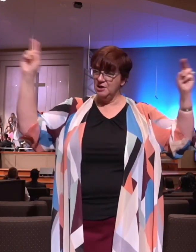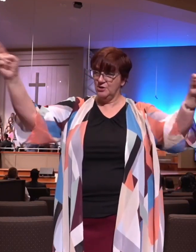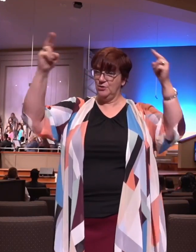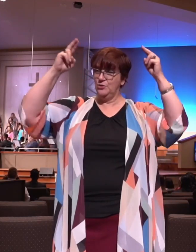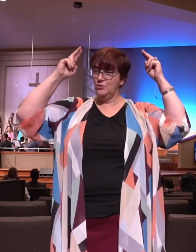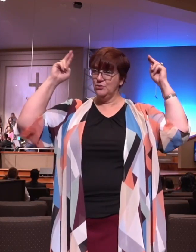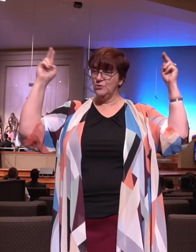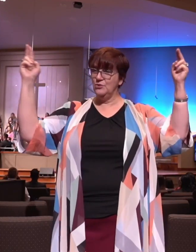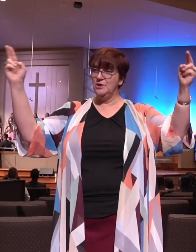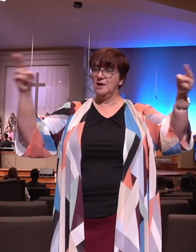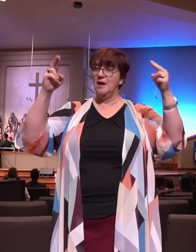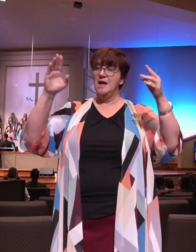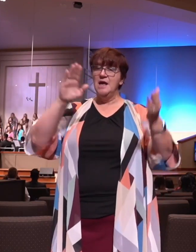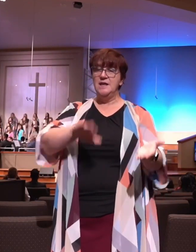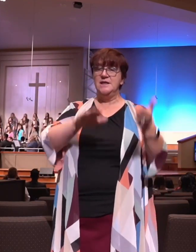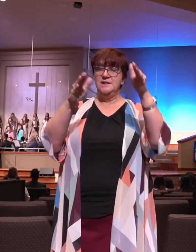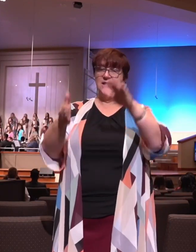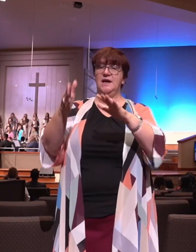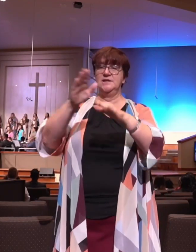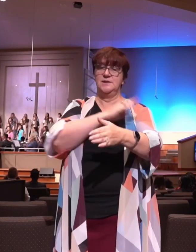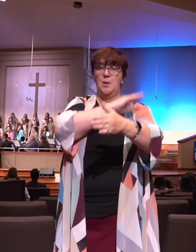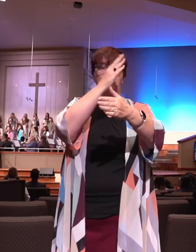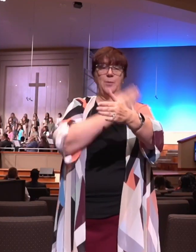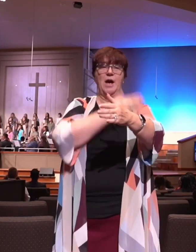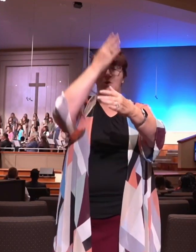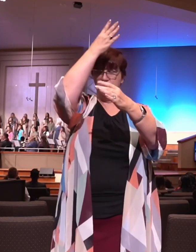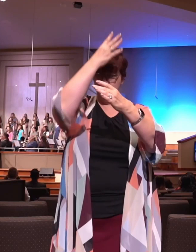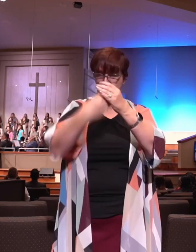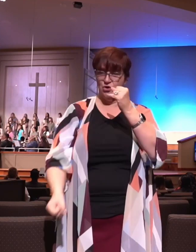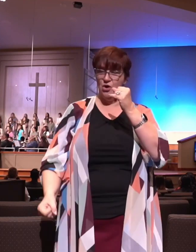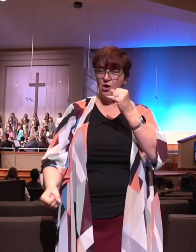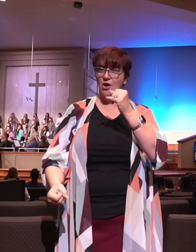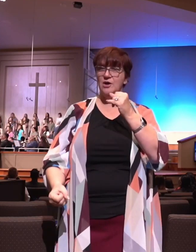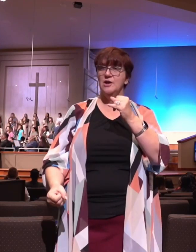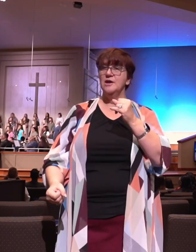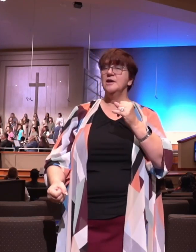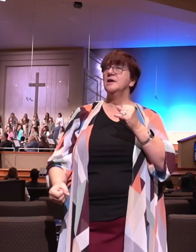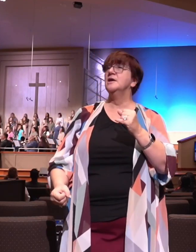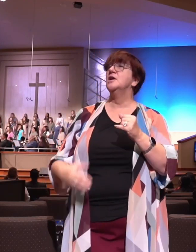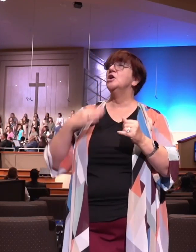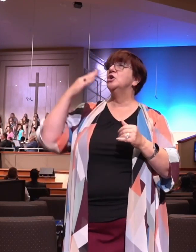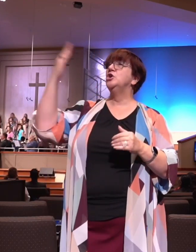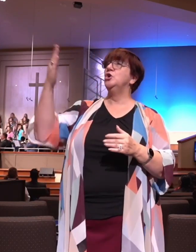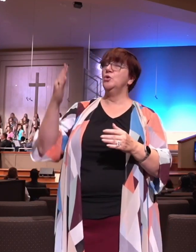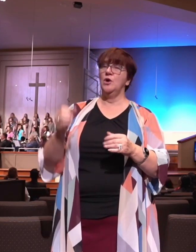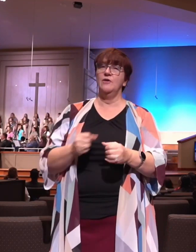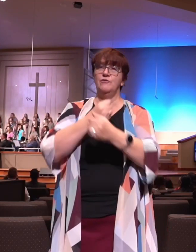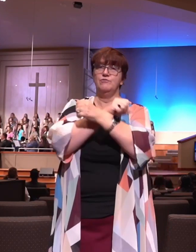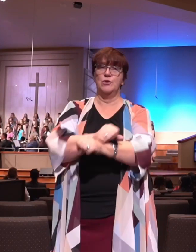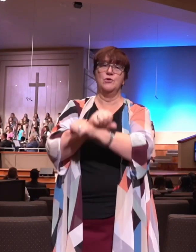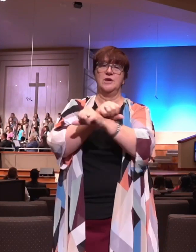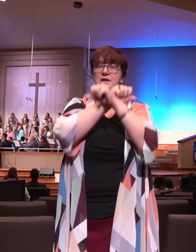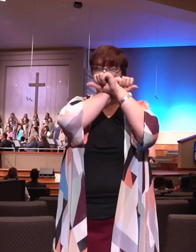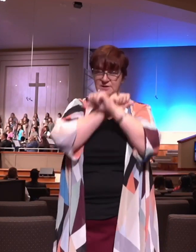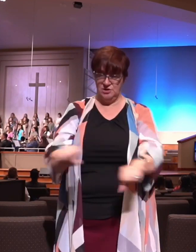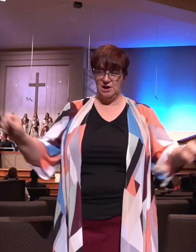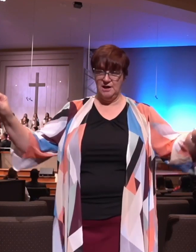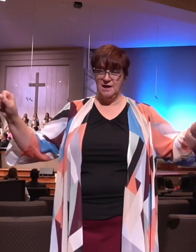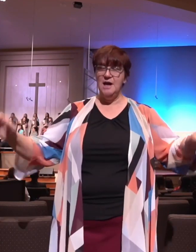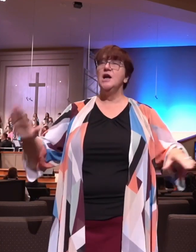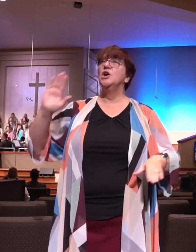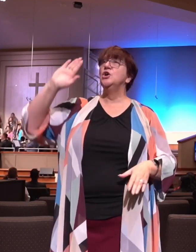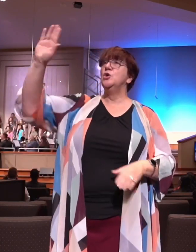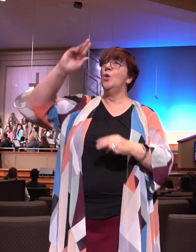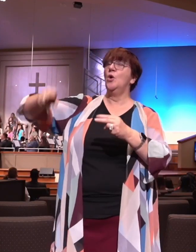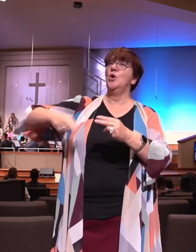Alleluia Death has lost his grip on me You have broken every day